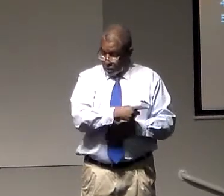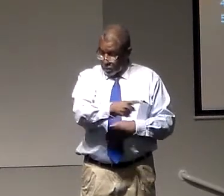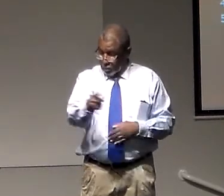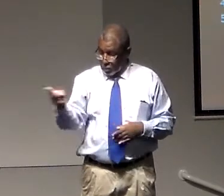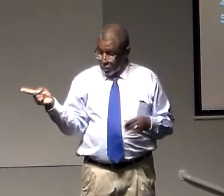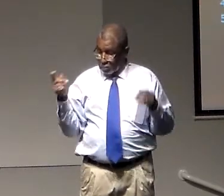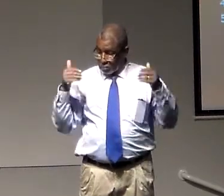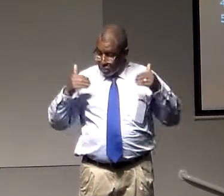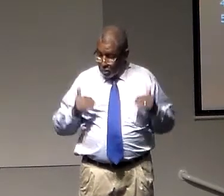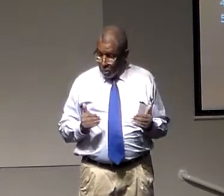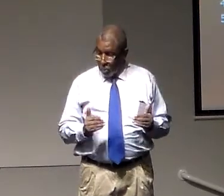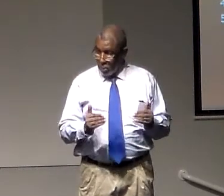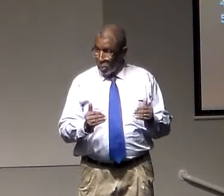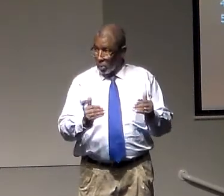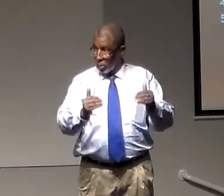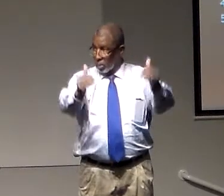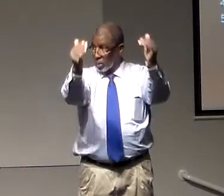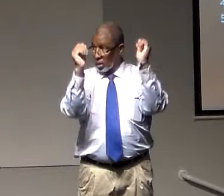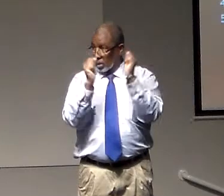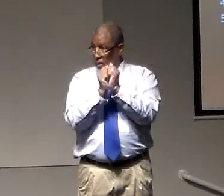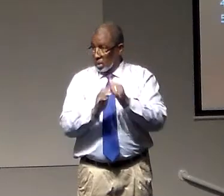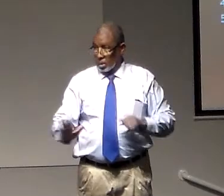How would you go on with your life?